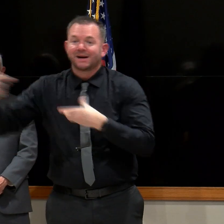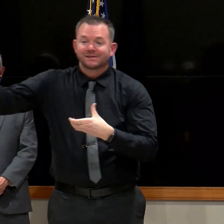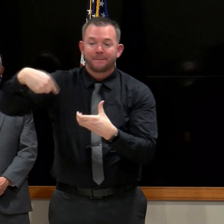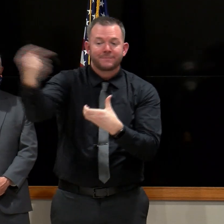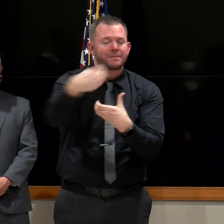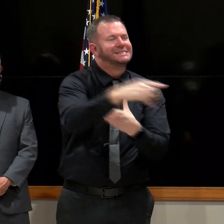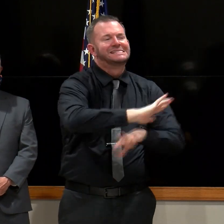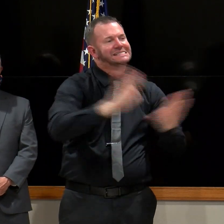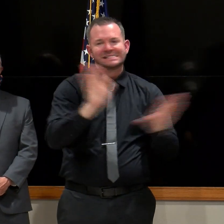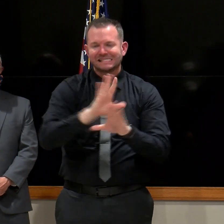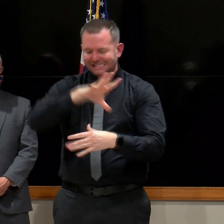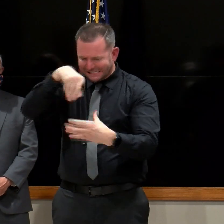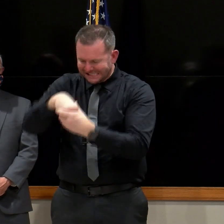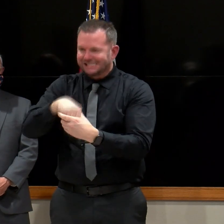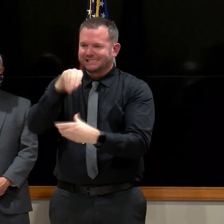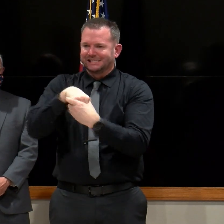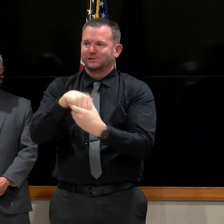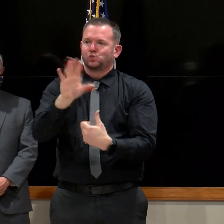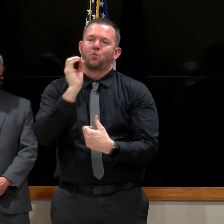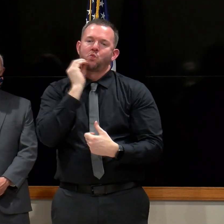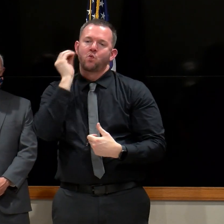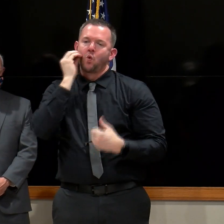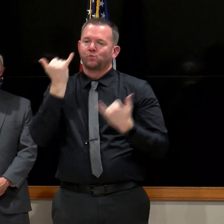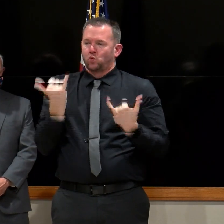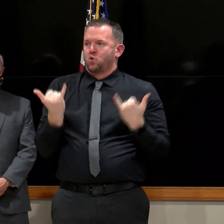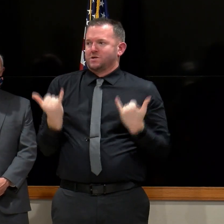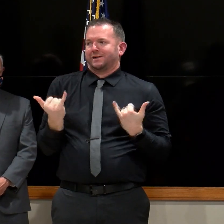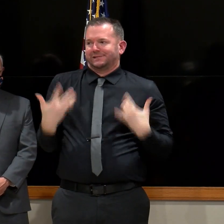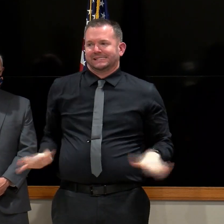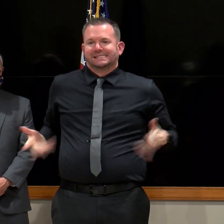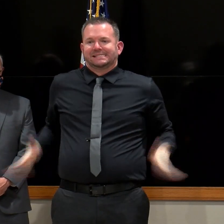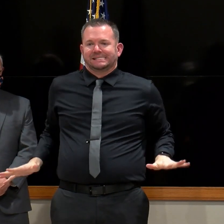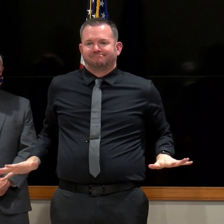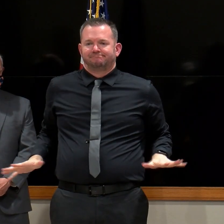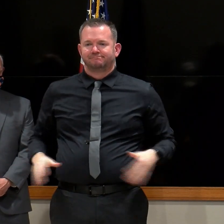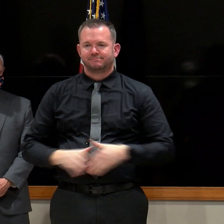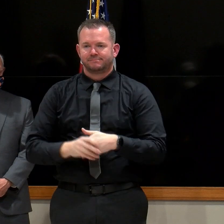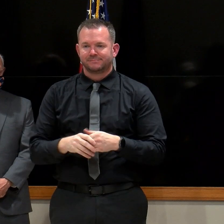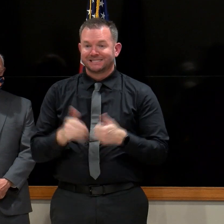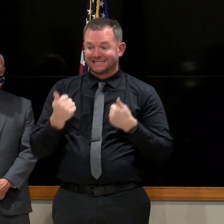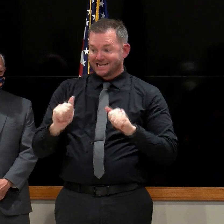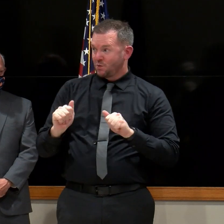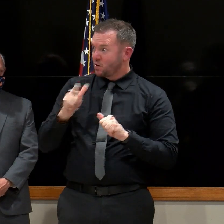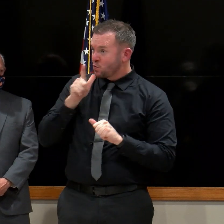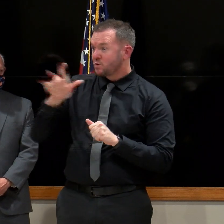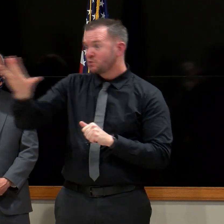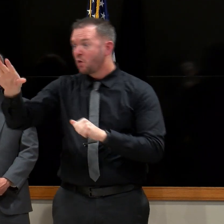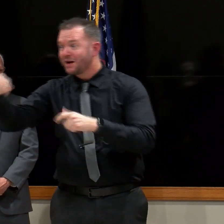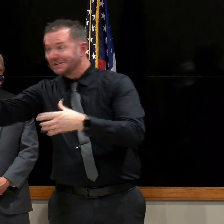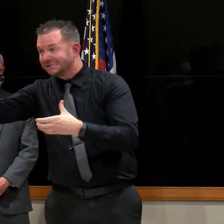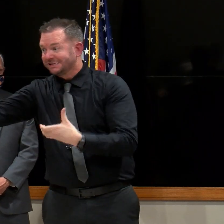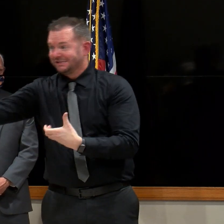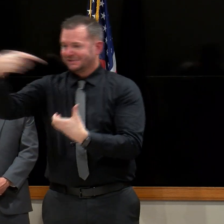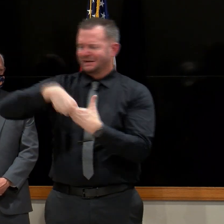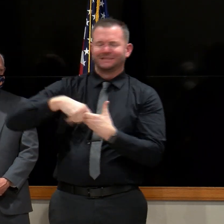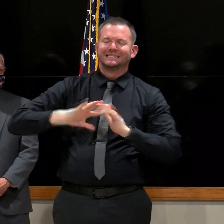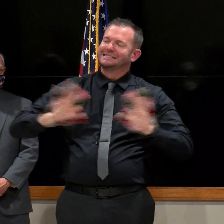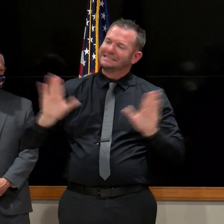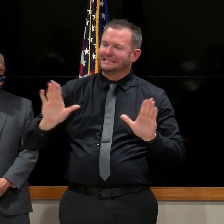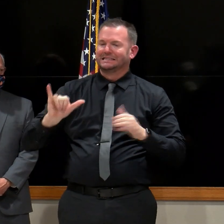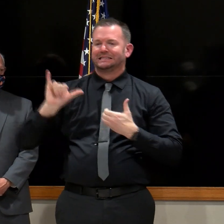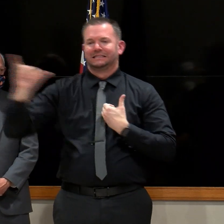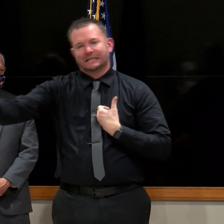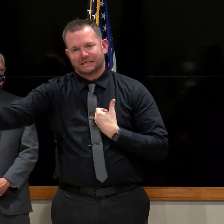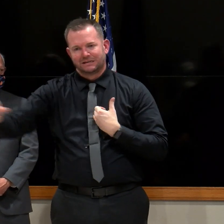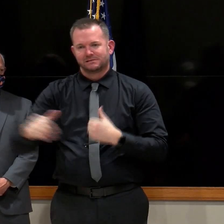person that lives in your home and can come and you still be protected. So with a little bit of